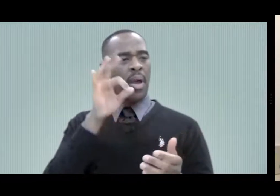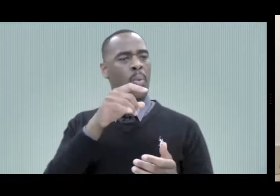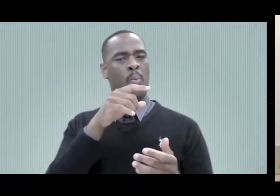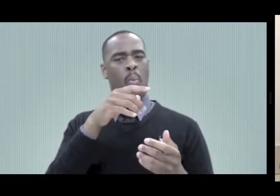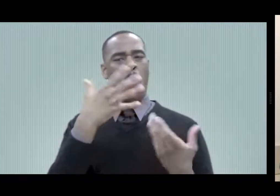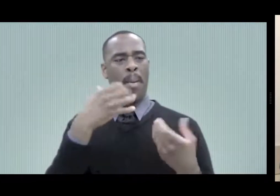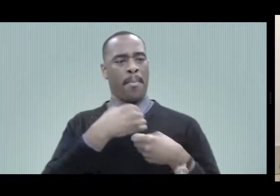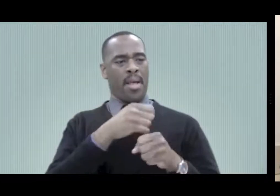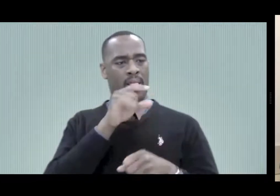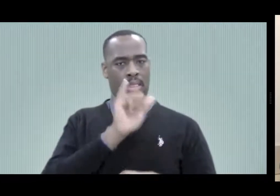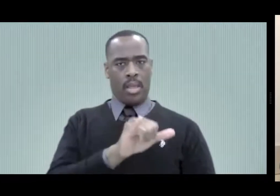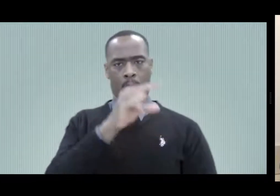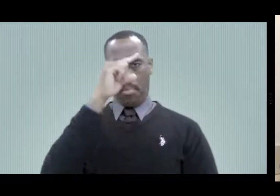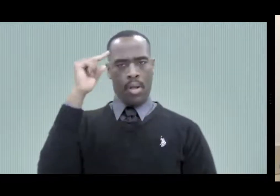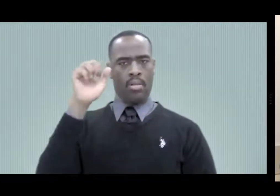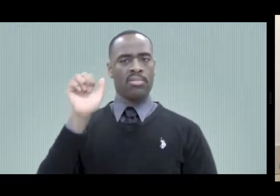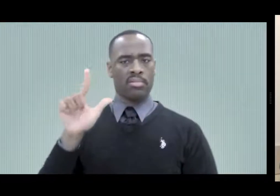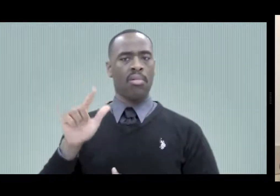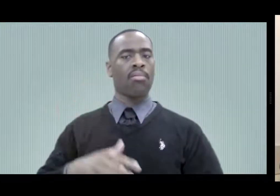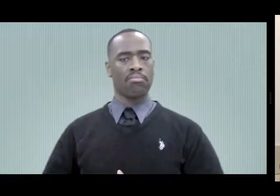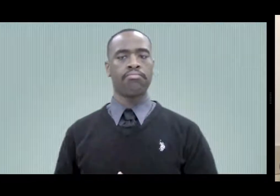ASL.